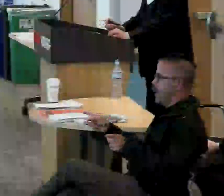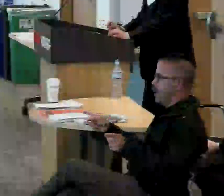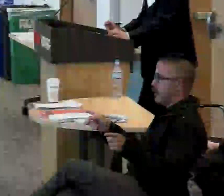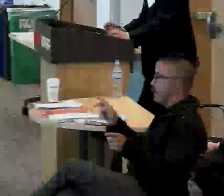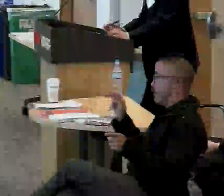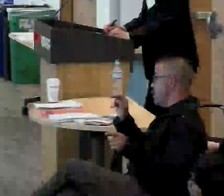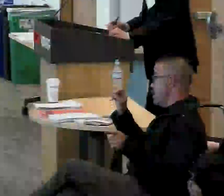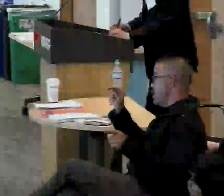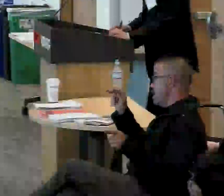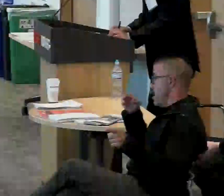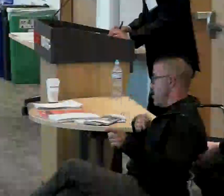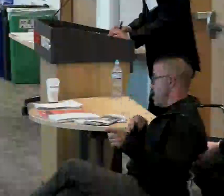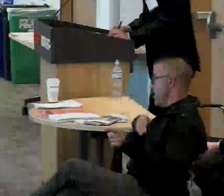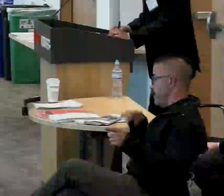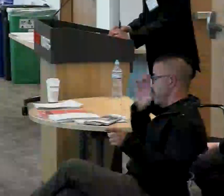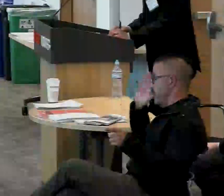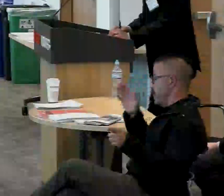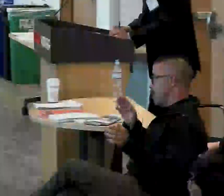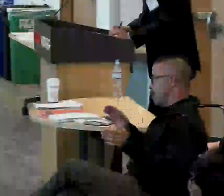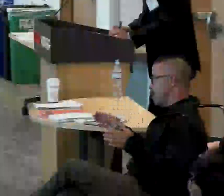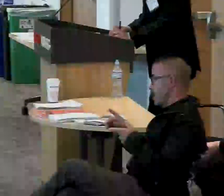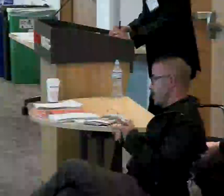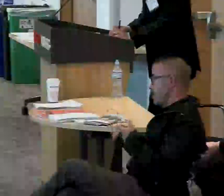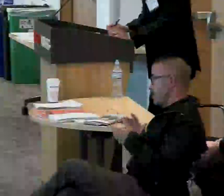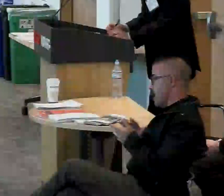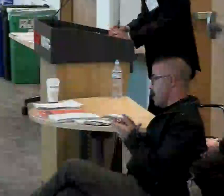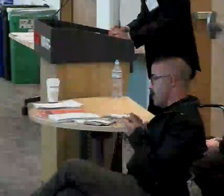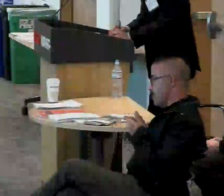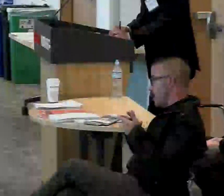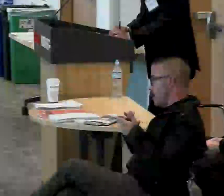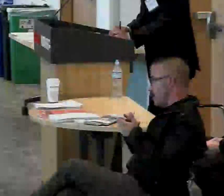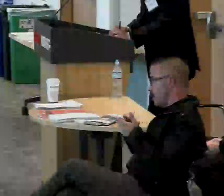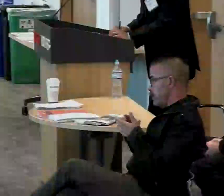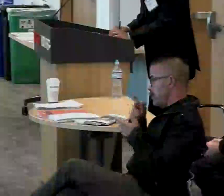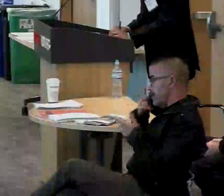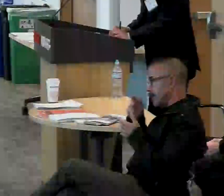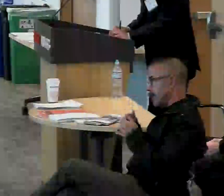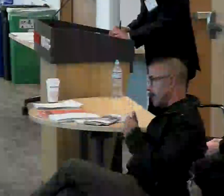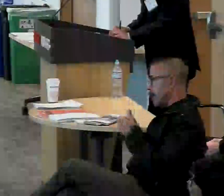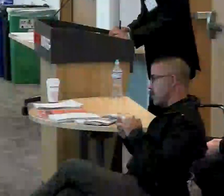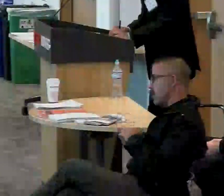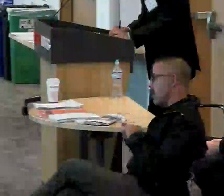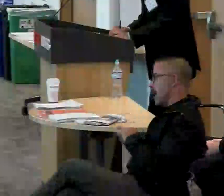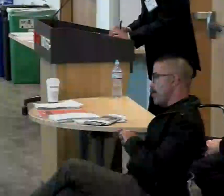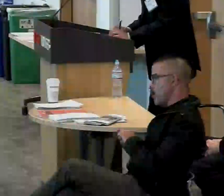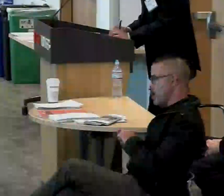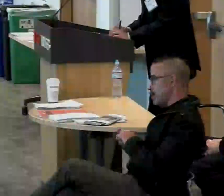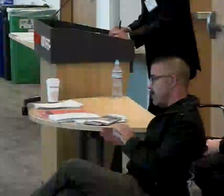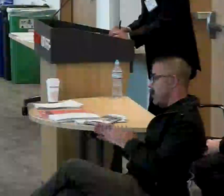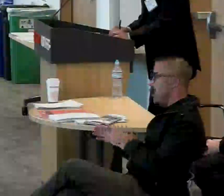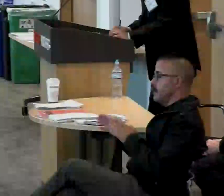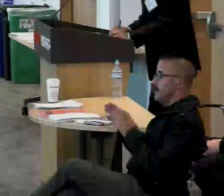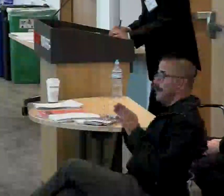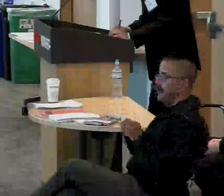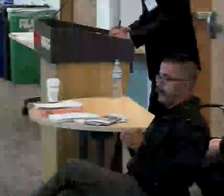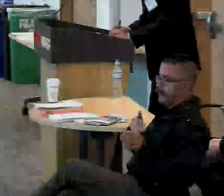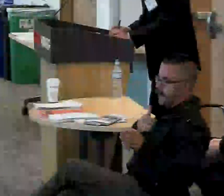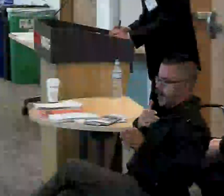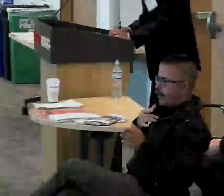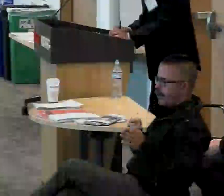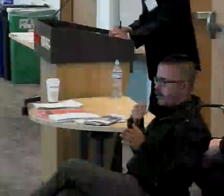organize to try to do outreach and to see how they can collaborate. But I'm real interested in knowing more